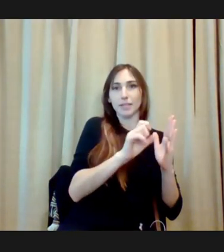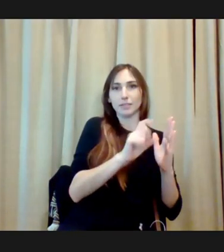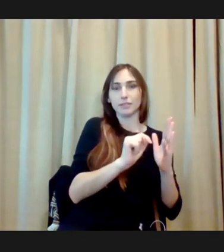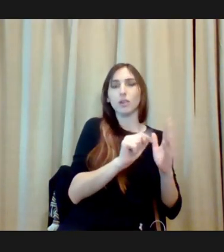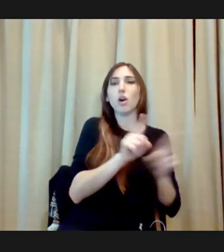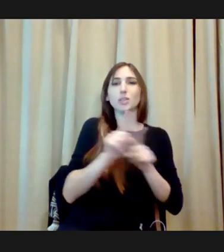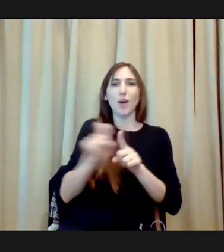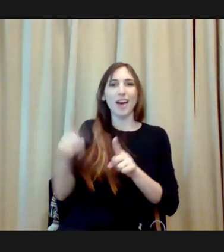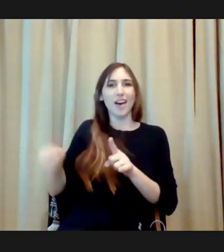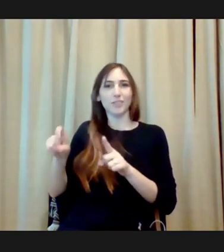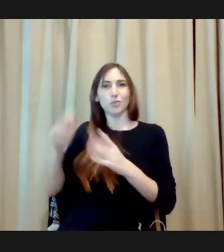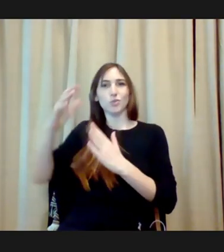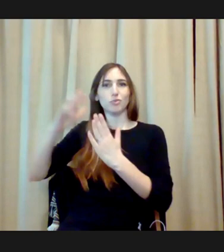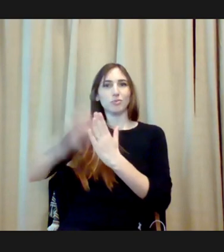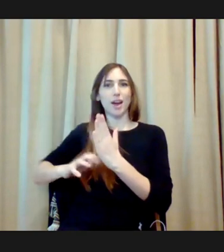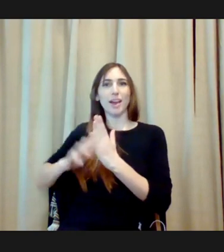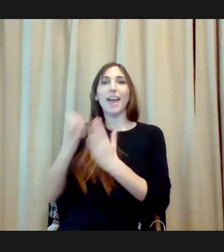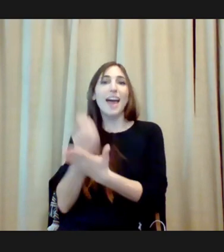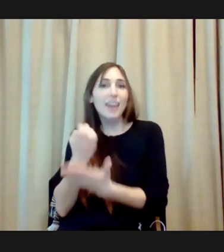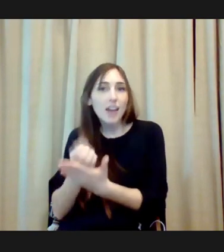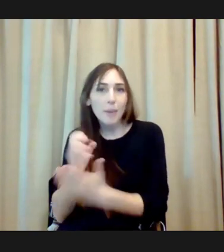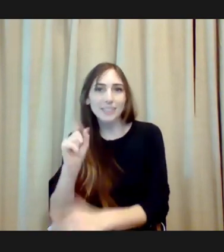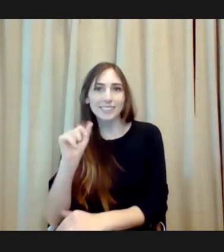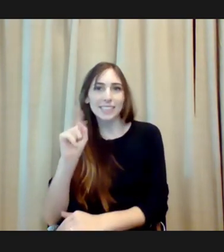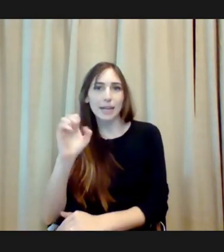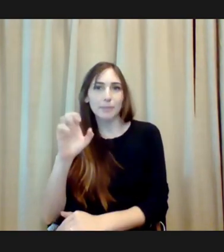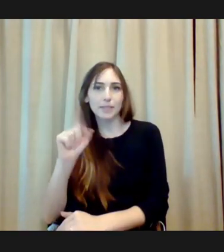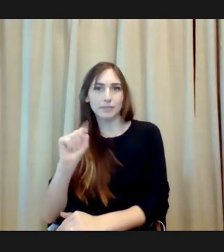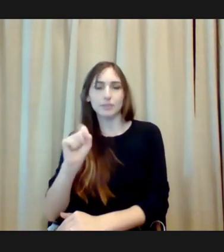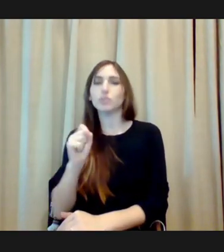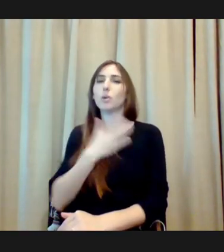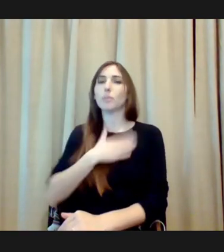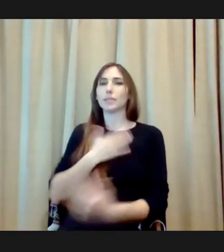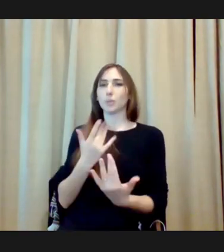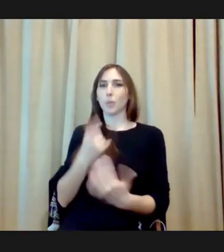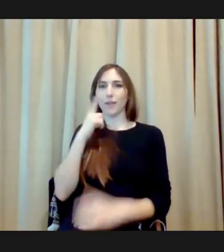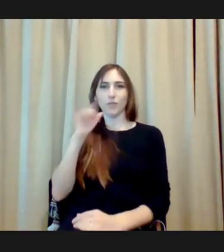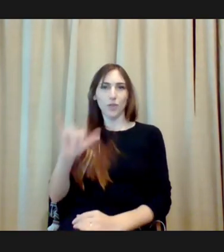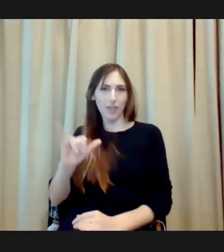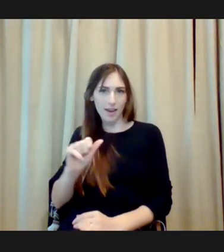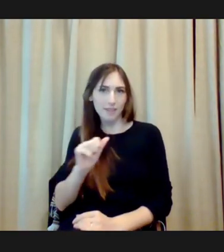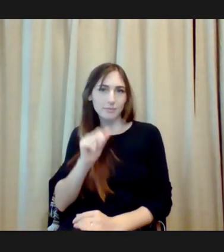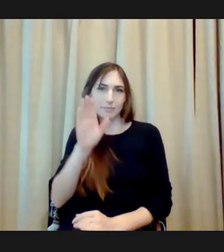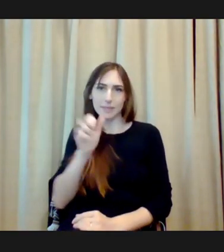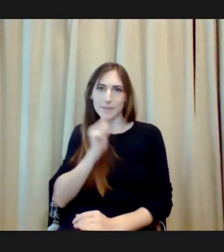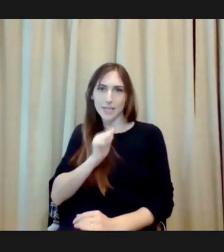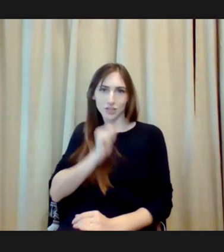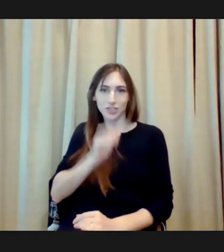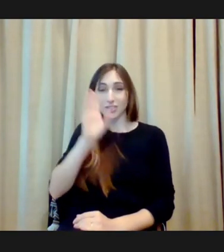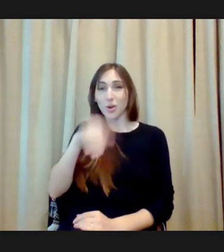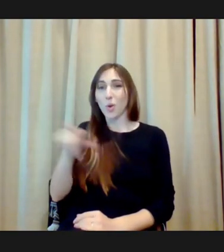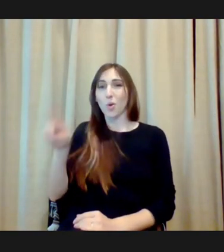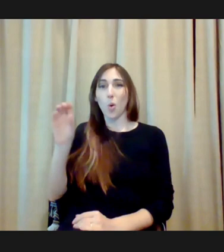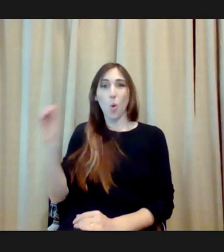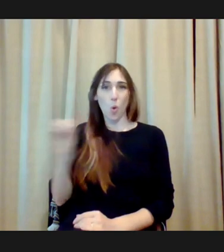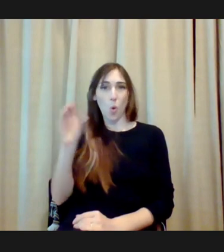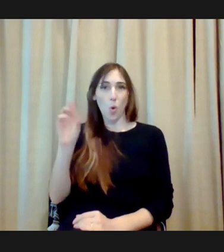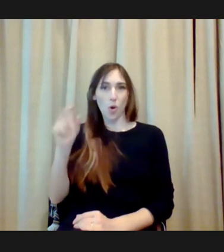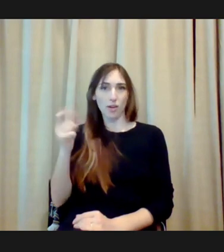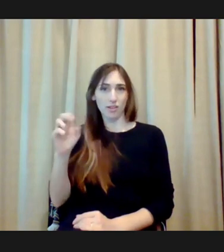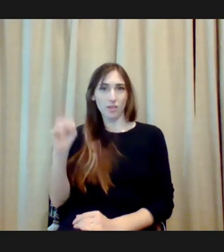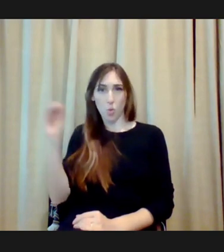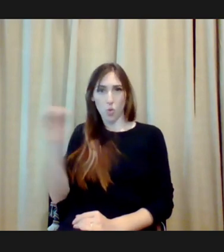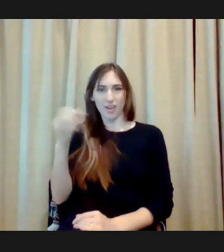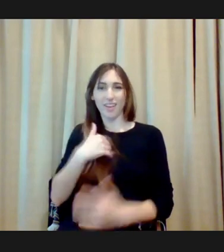So stay tuned for timing on that. You know, in Oregon, some sad news recently, we've actually had two more